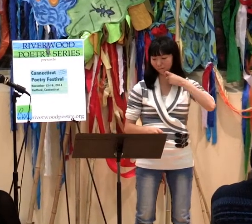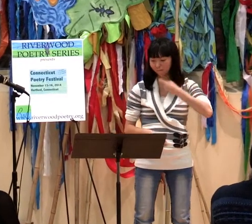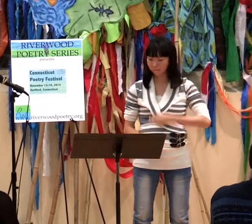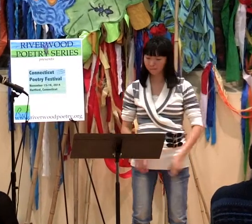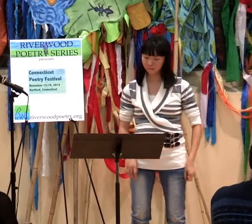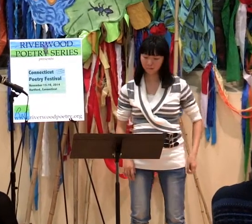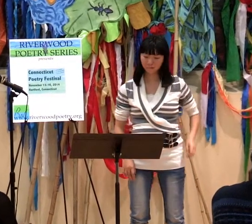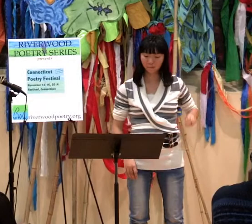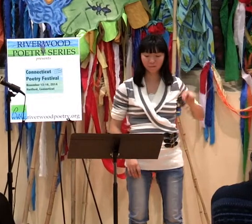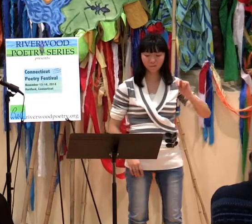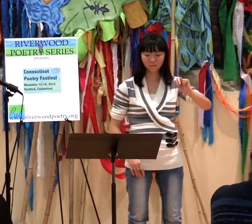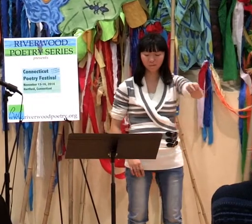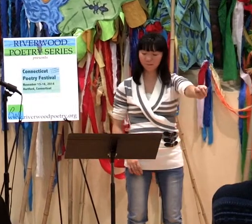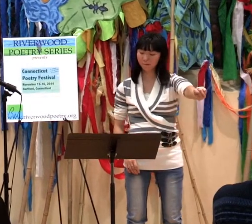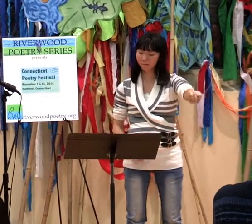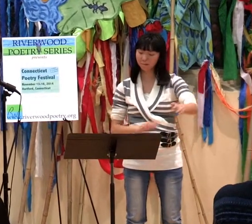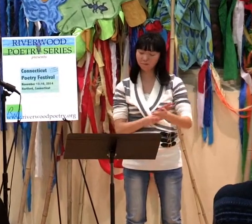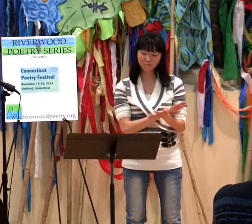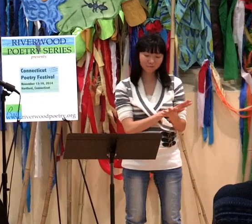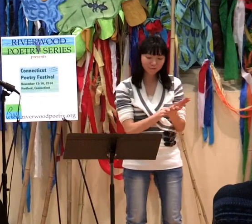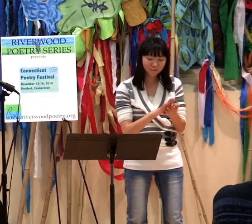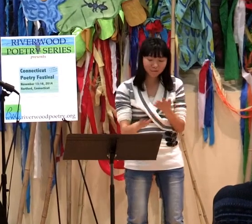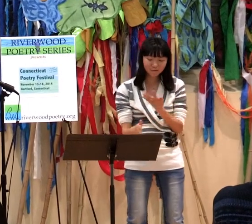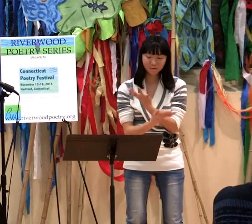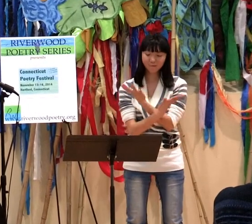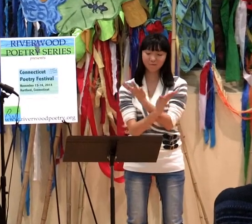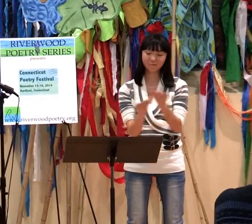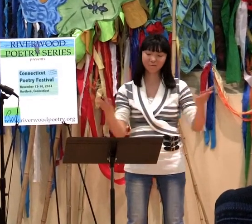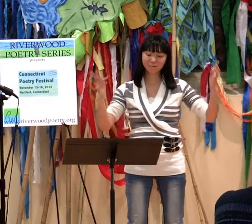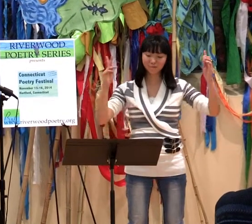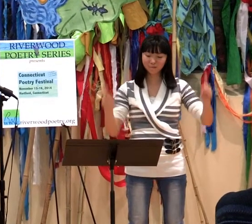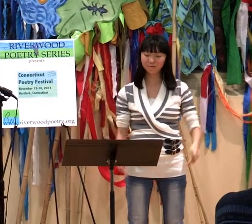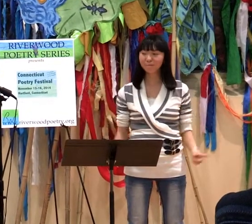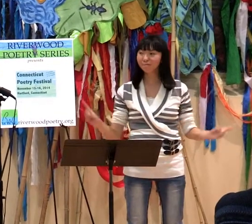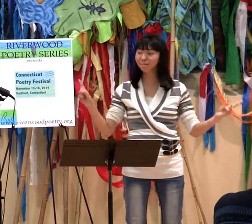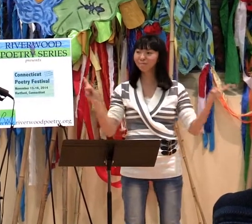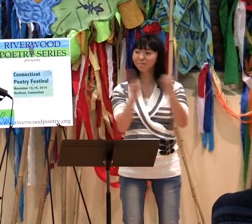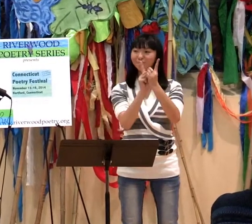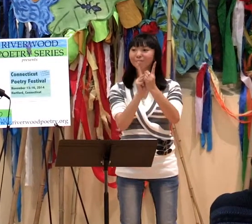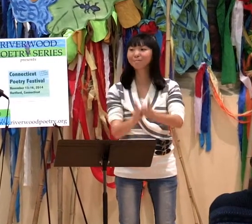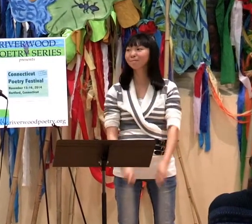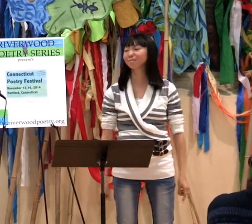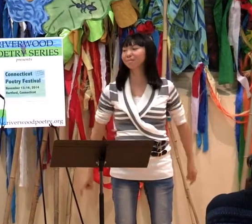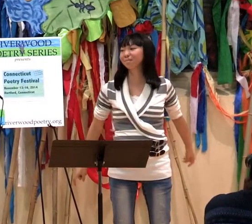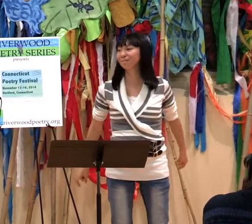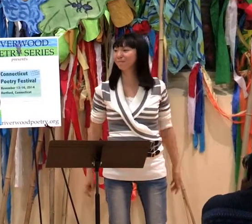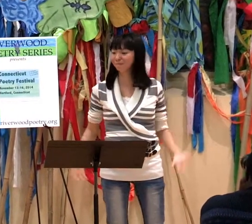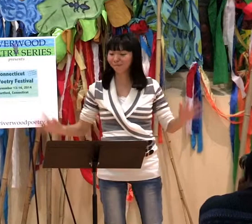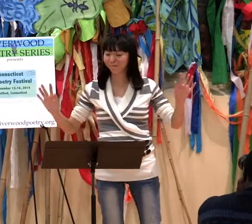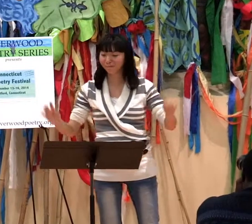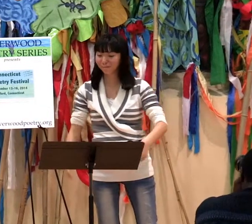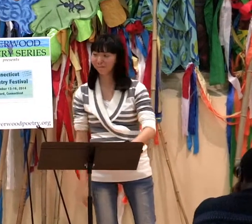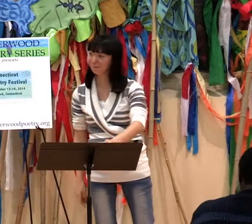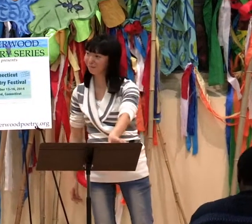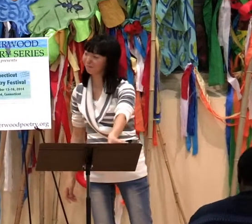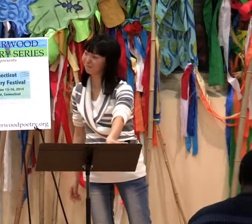awesome guy. N, nice, generous person that I've met.